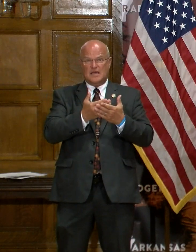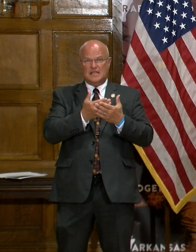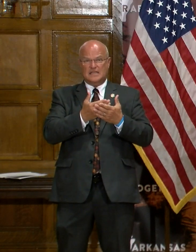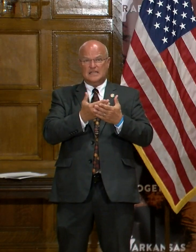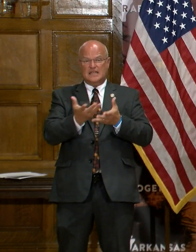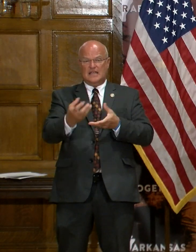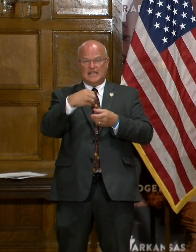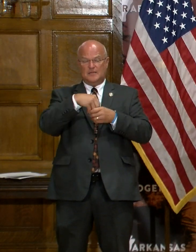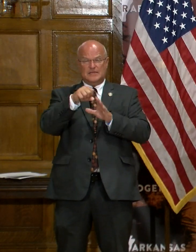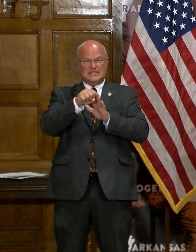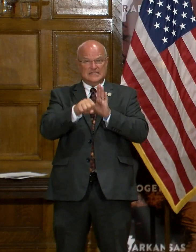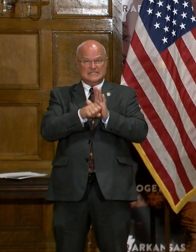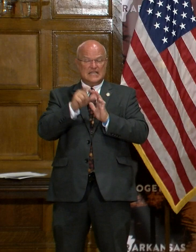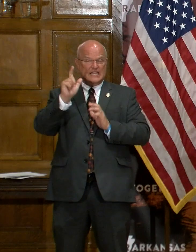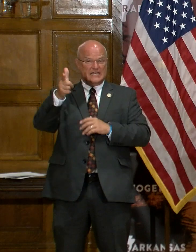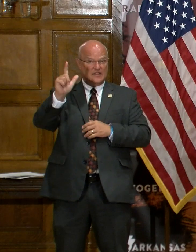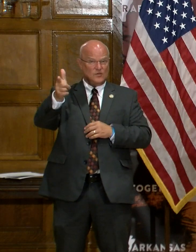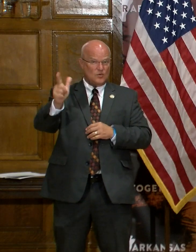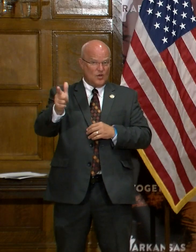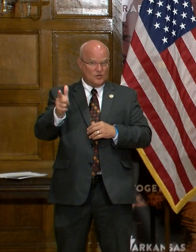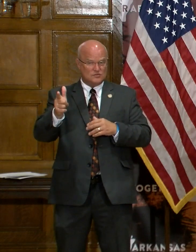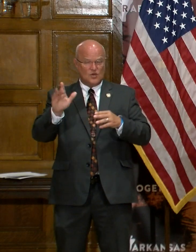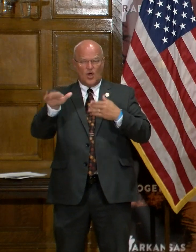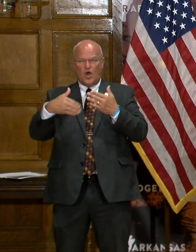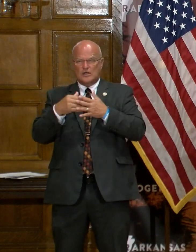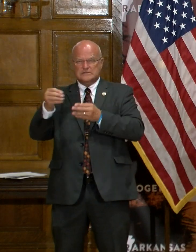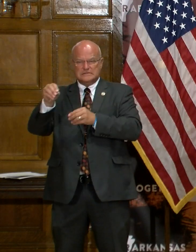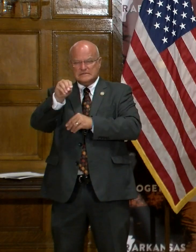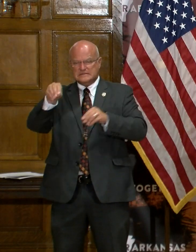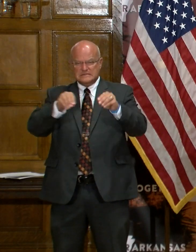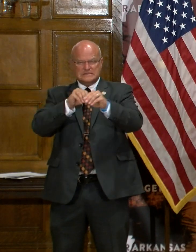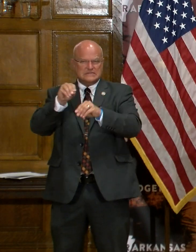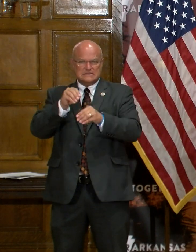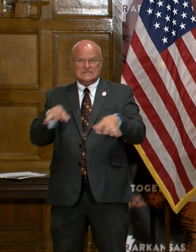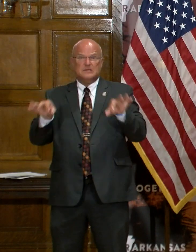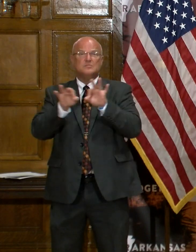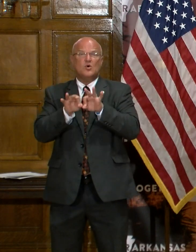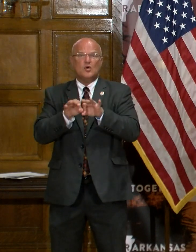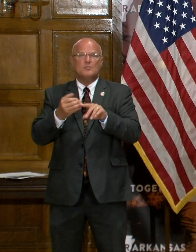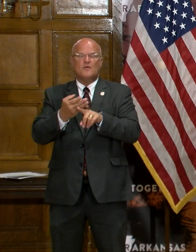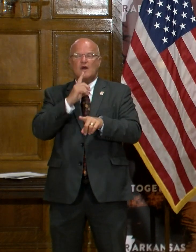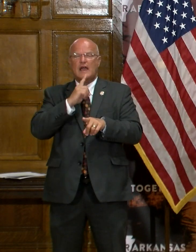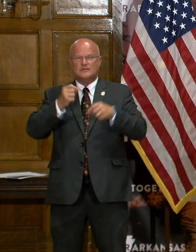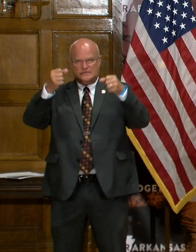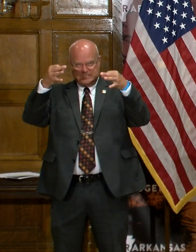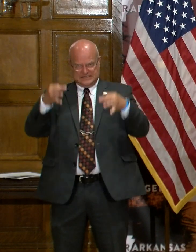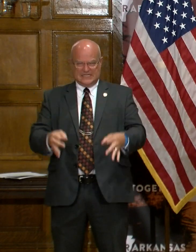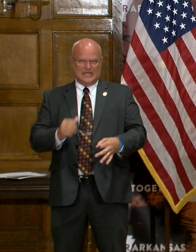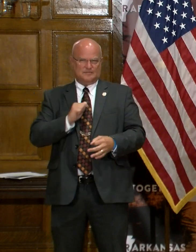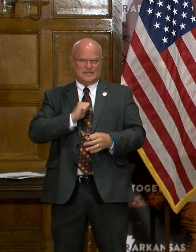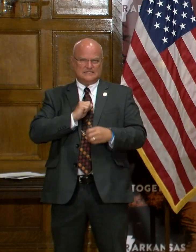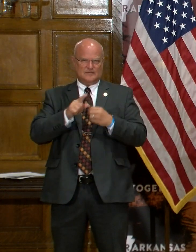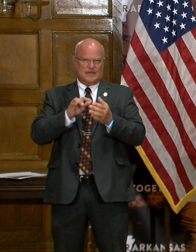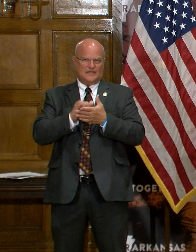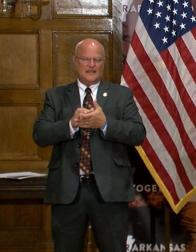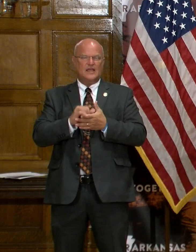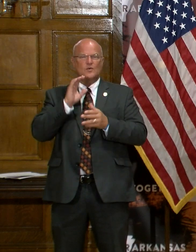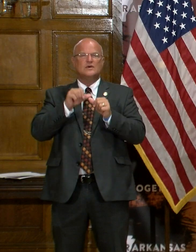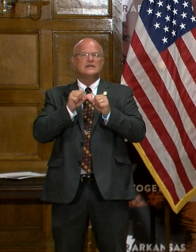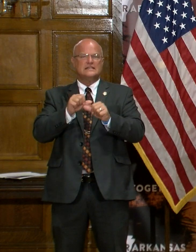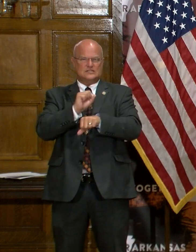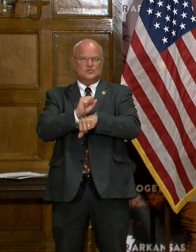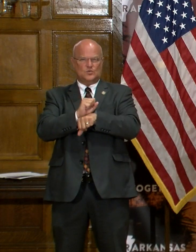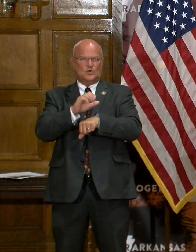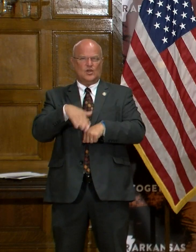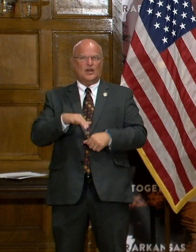funds coming to the state down the road? So all of those things are important before I actually make a decision on that, and we'll continue